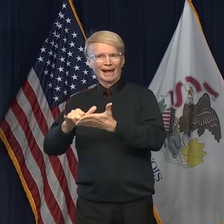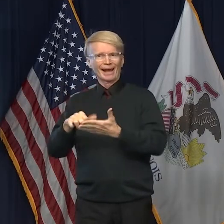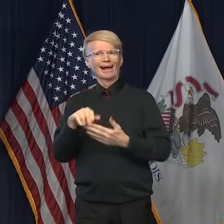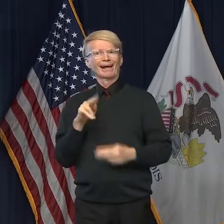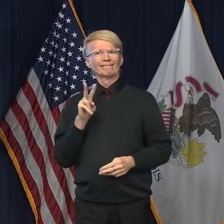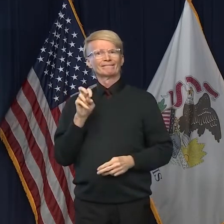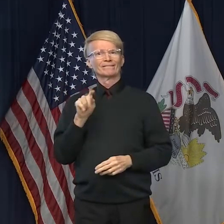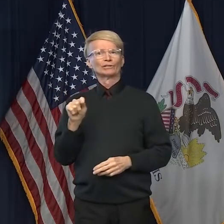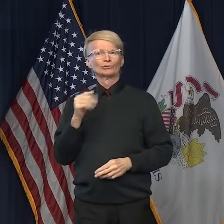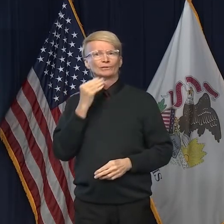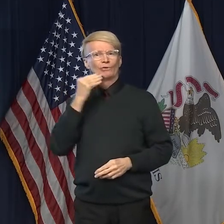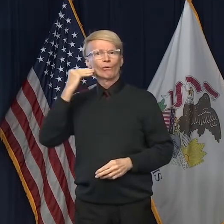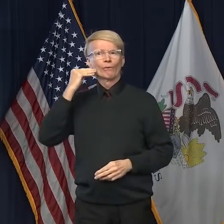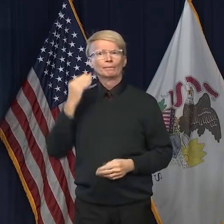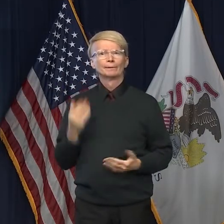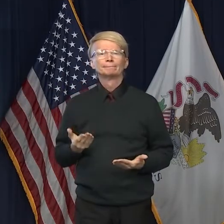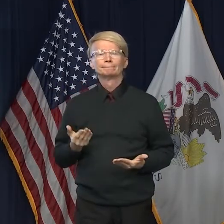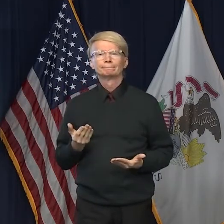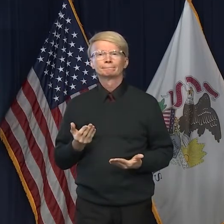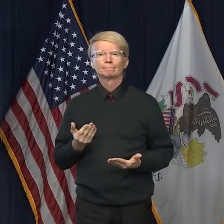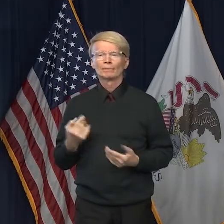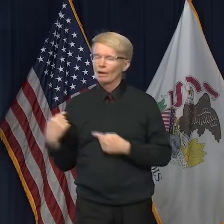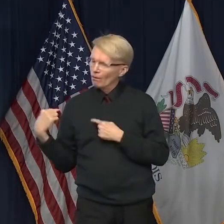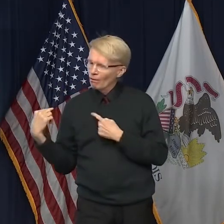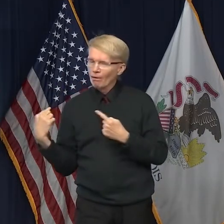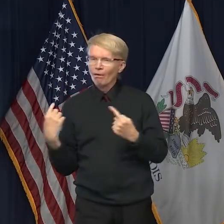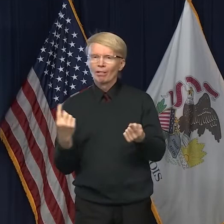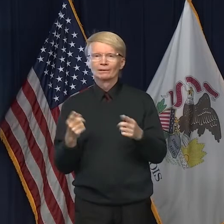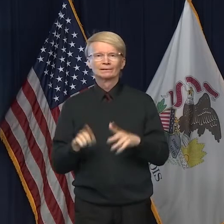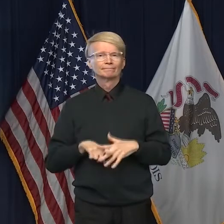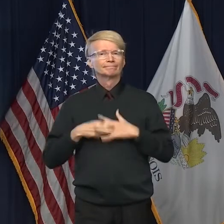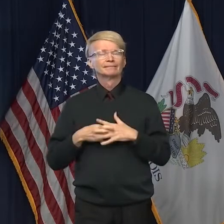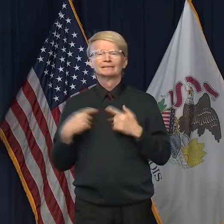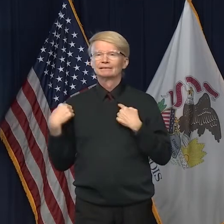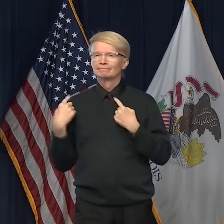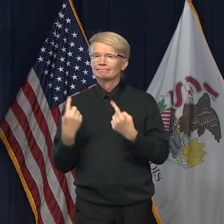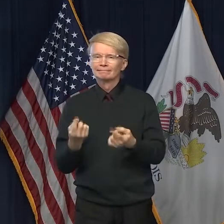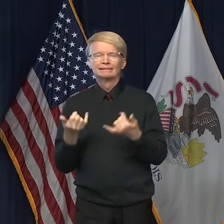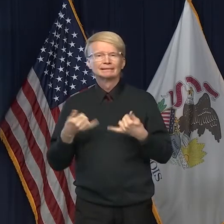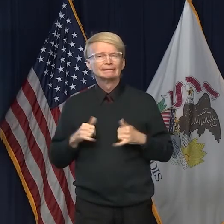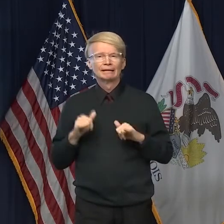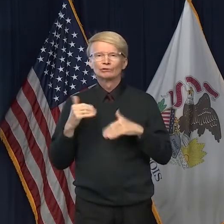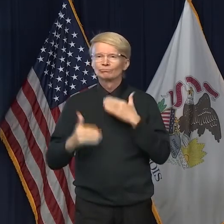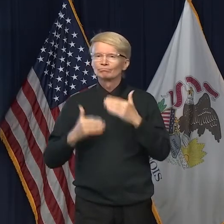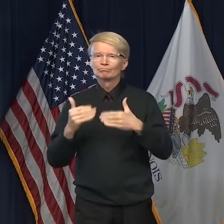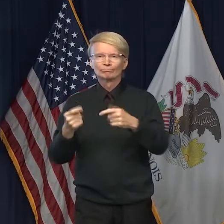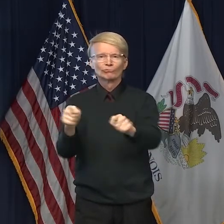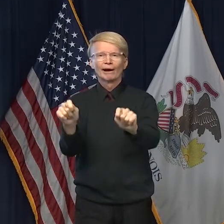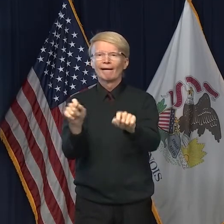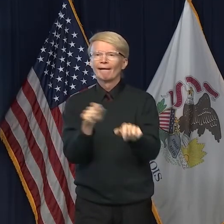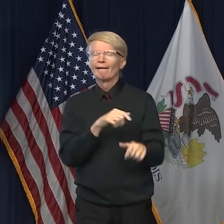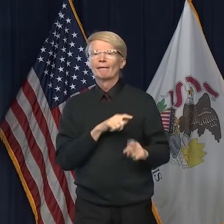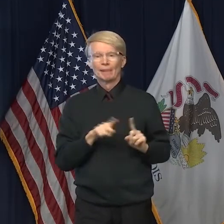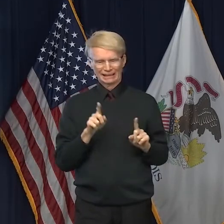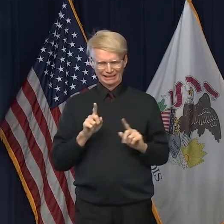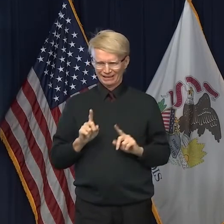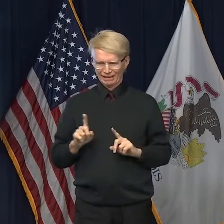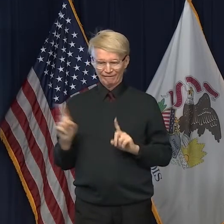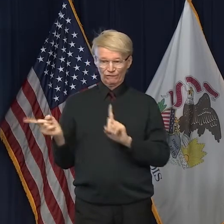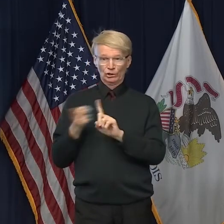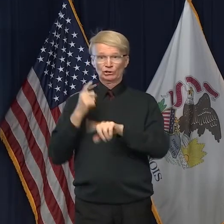We've been trying to do that all along. This is another step to make sure, I mean, since the moment that we found out there was an